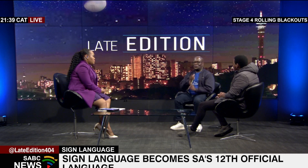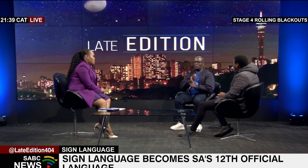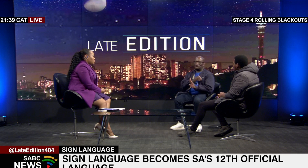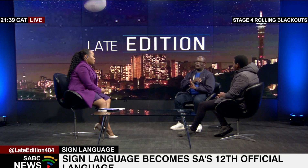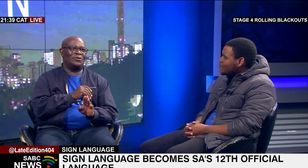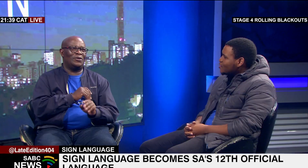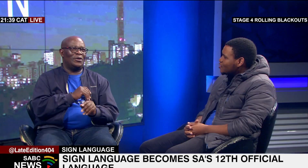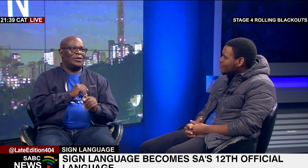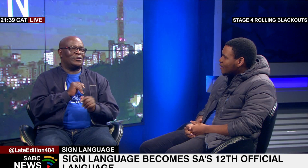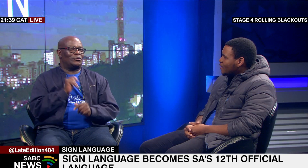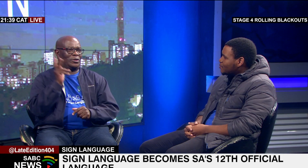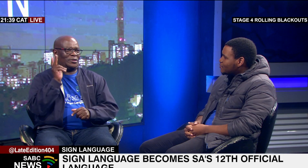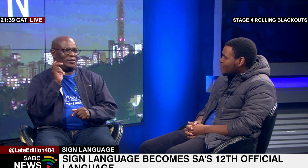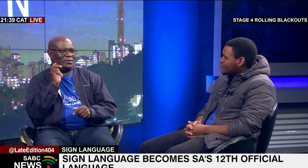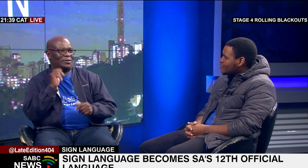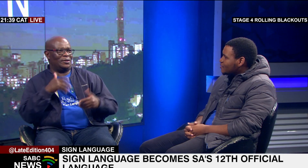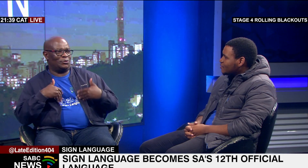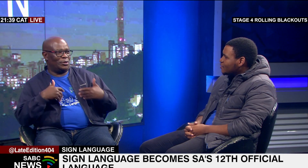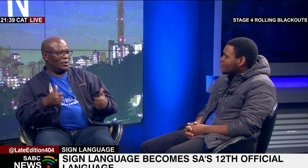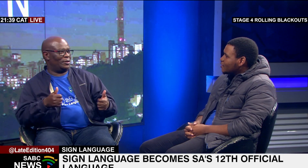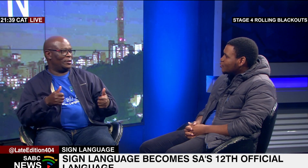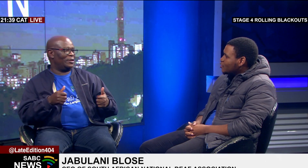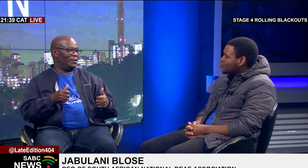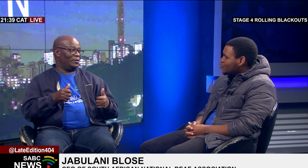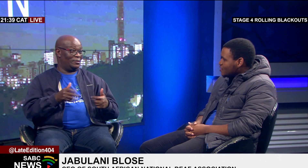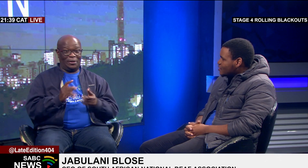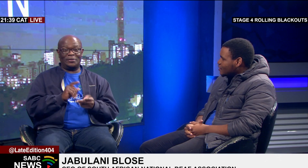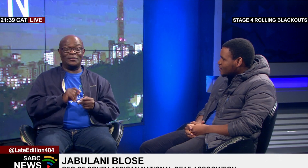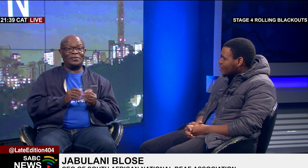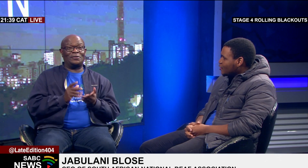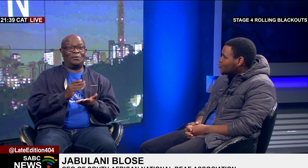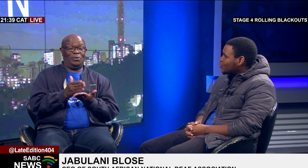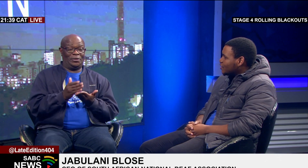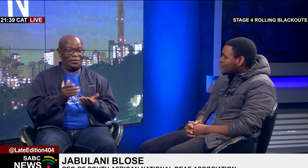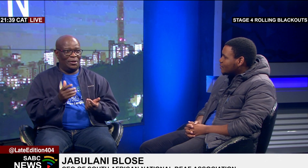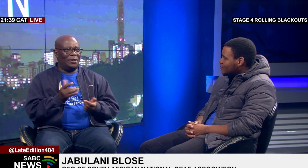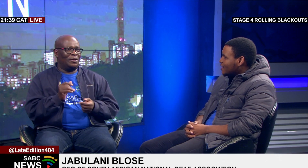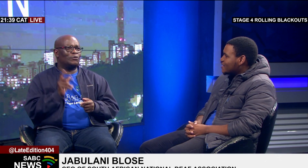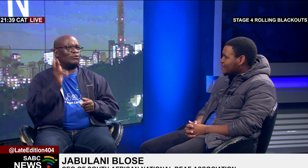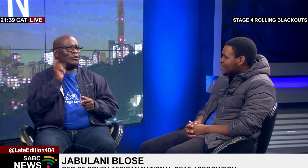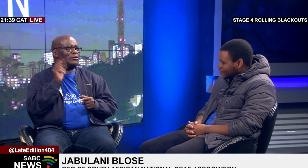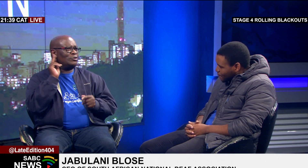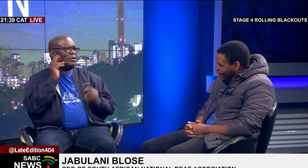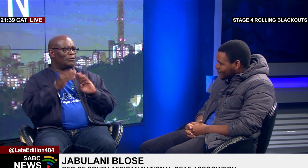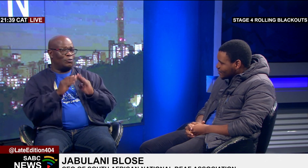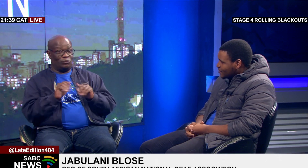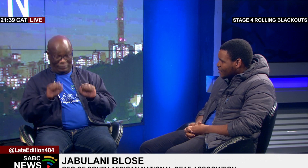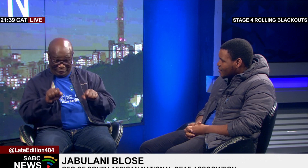Well, as I mentioned previously, is to listen and to heal. That is the starting part.